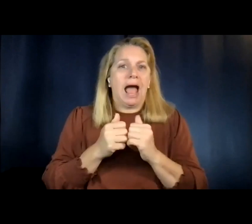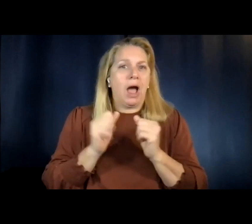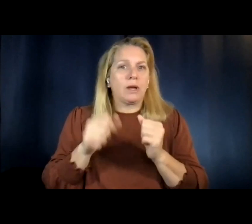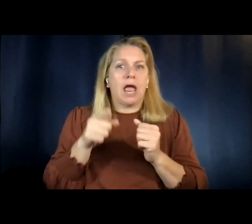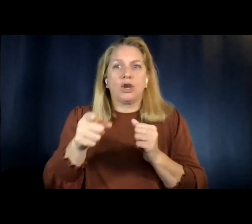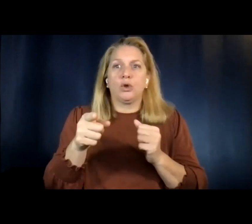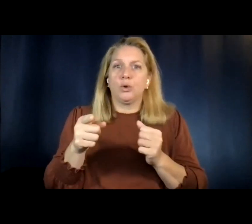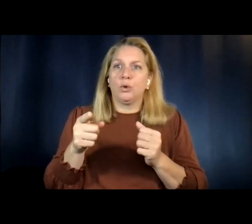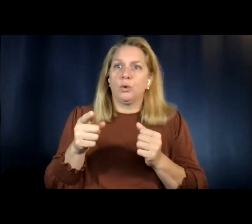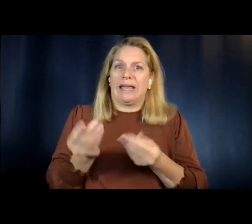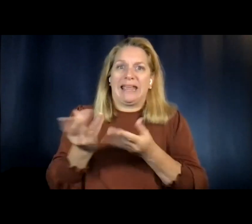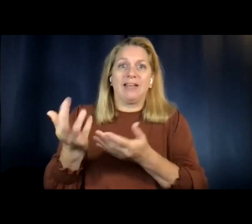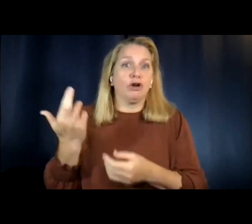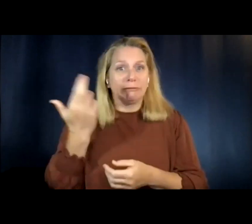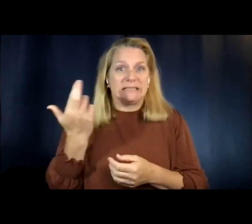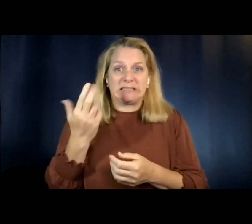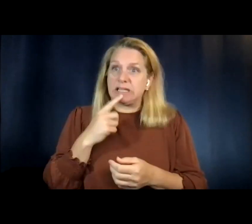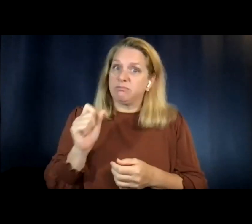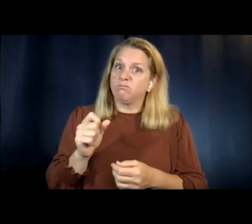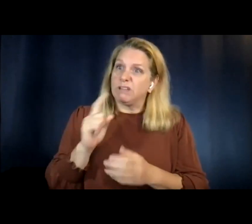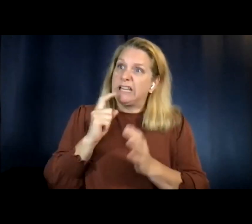he or she needs 30 minutes a week?